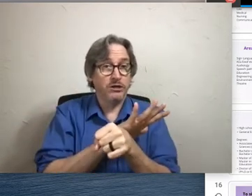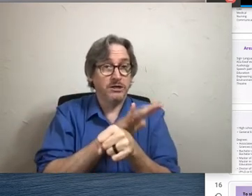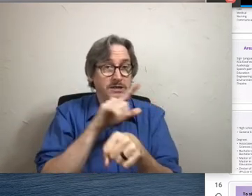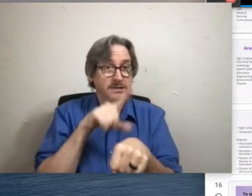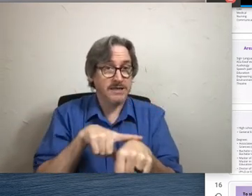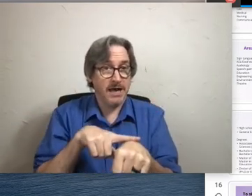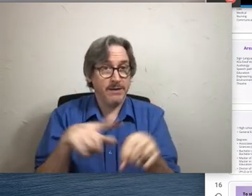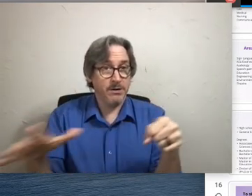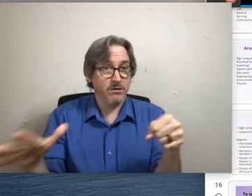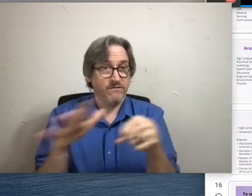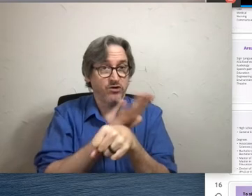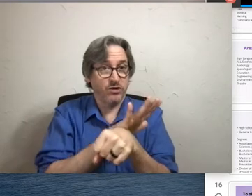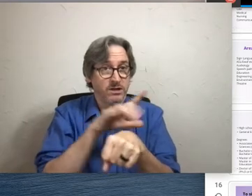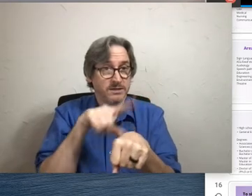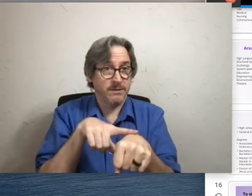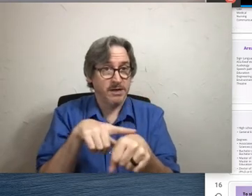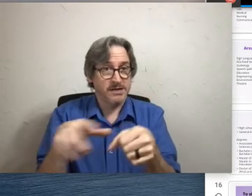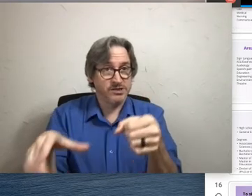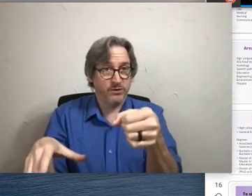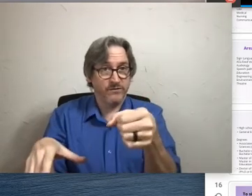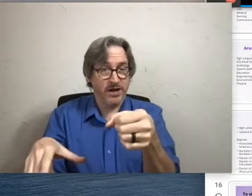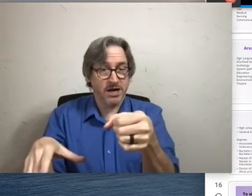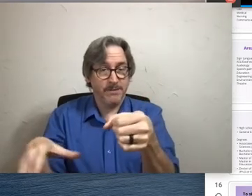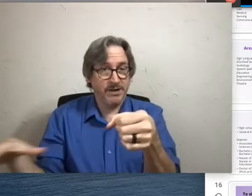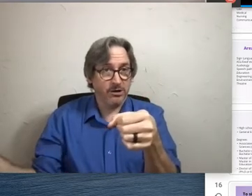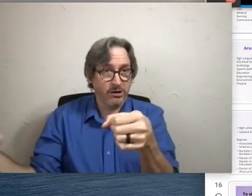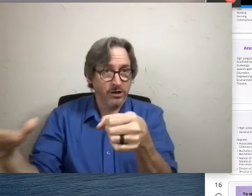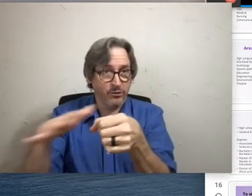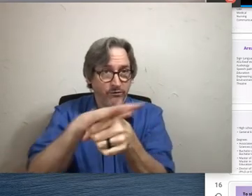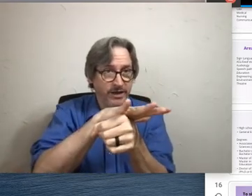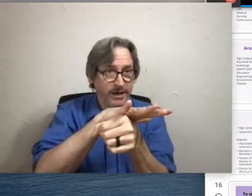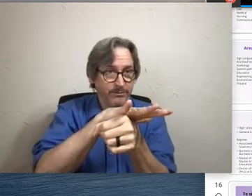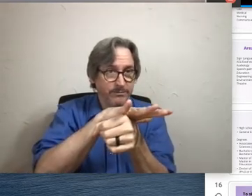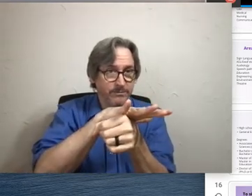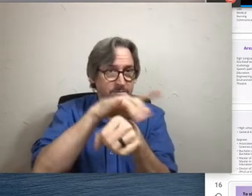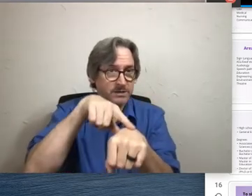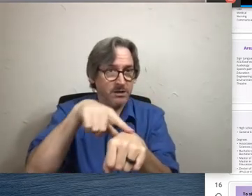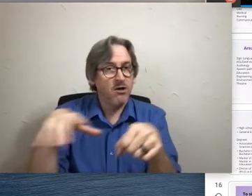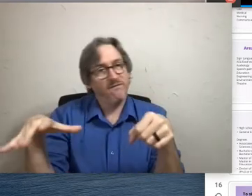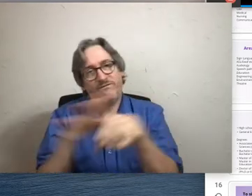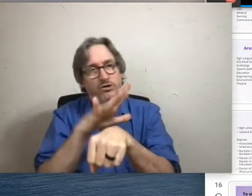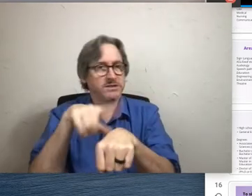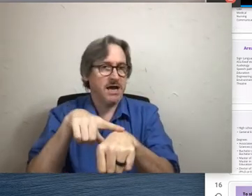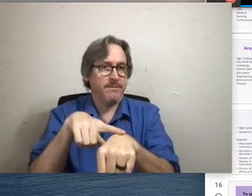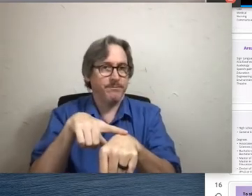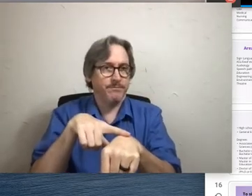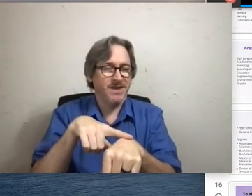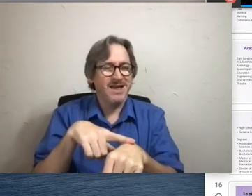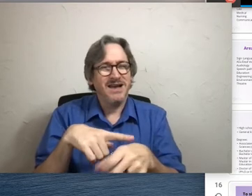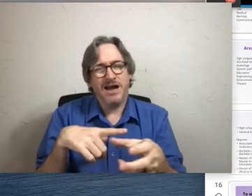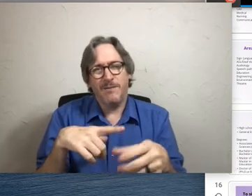Full time. So you've got a cup here, you fill it up. Full time. I've